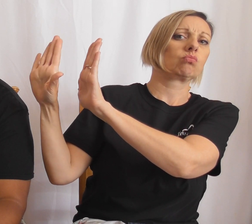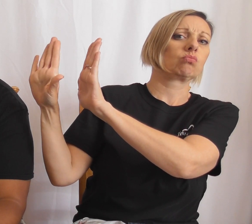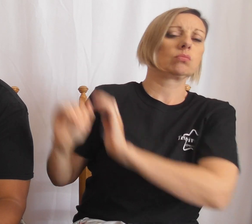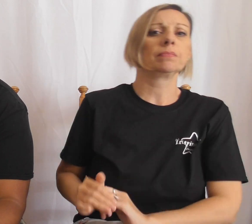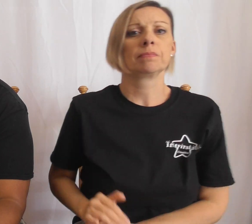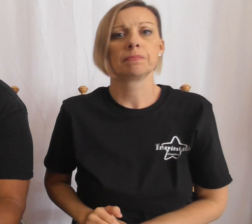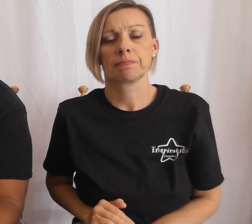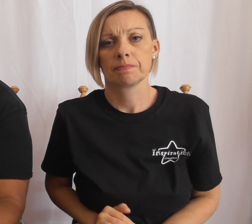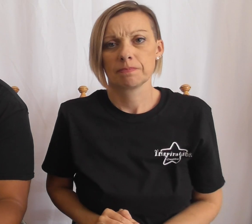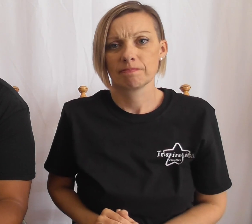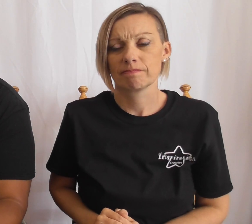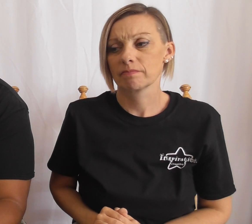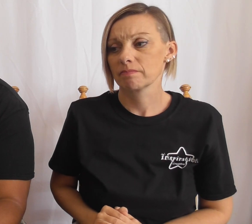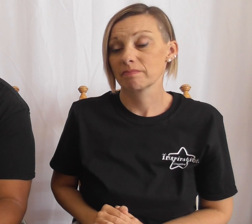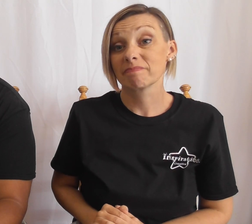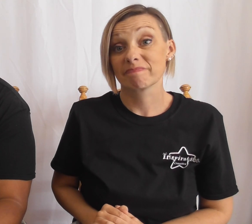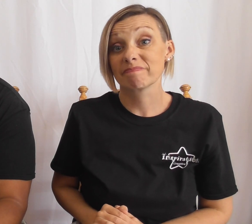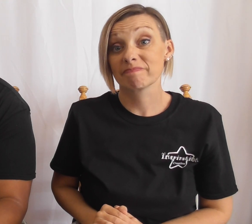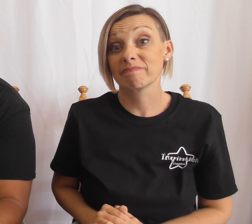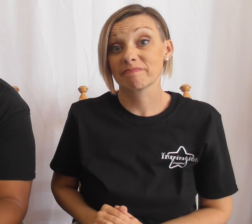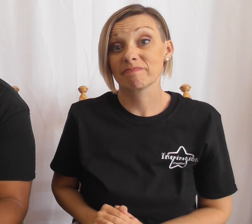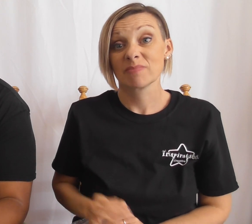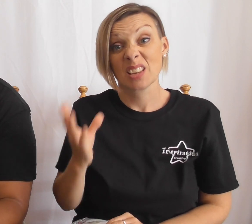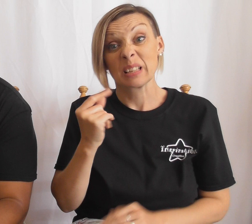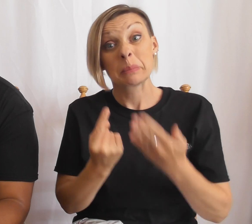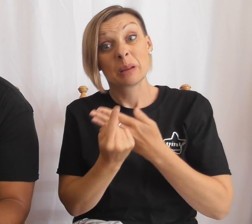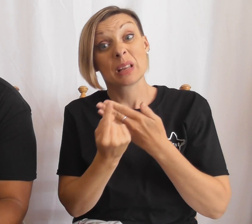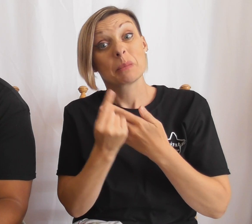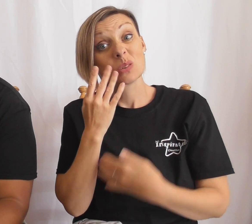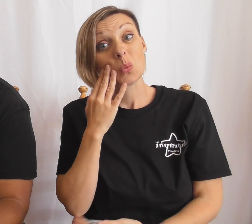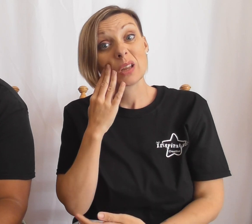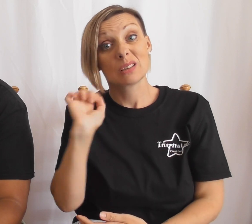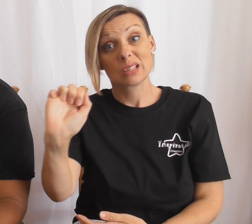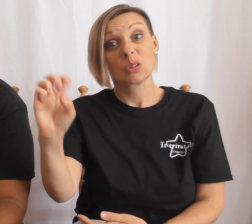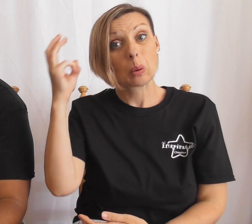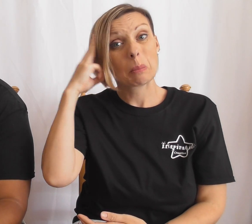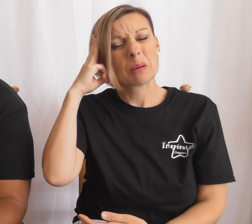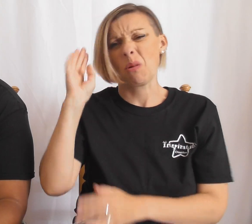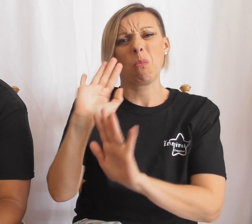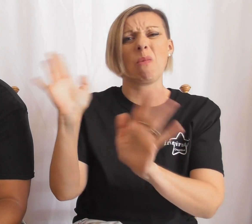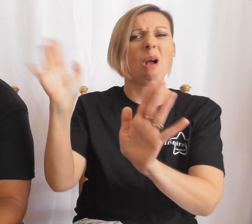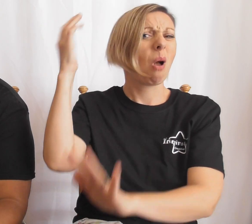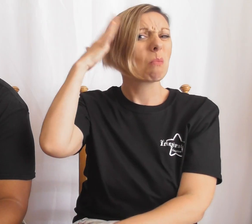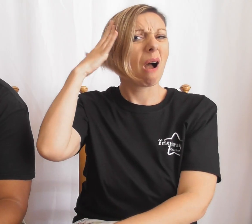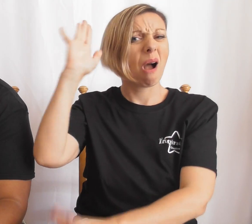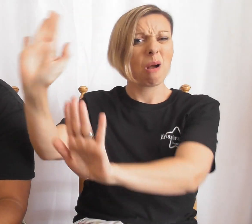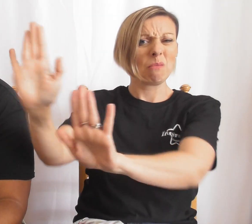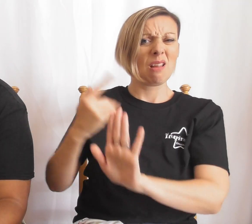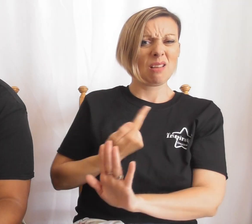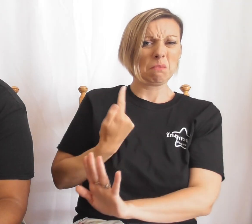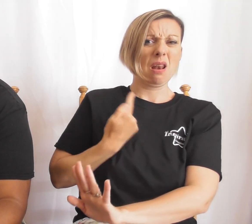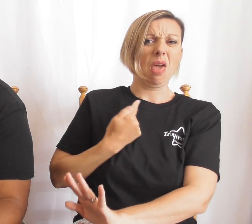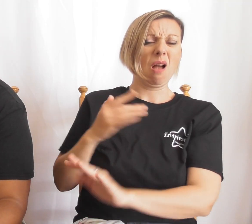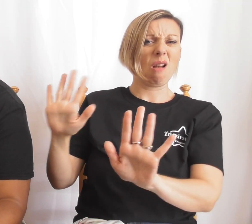You know, which is often the way when it's your mum. You say, No, Mum, just leave me alone. What are